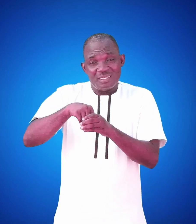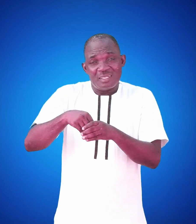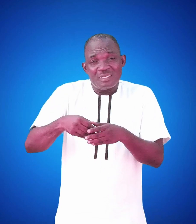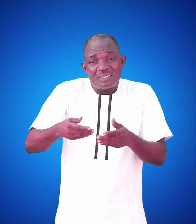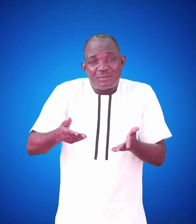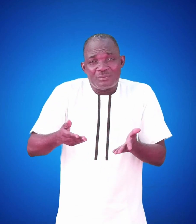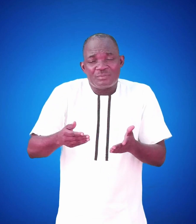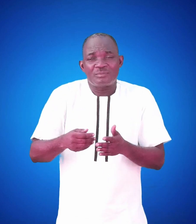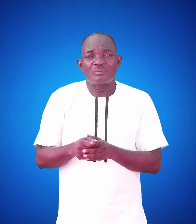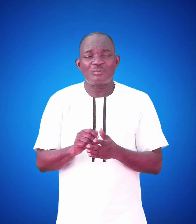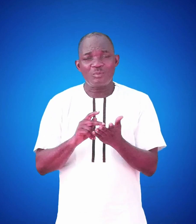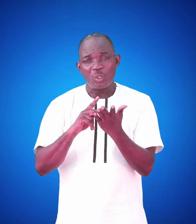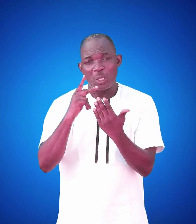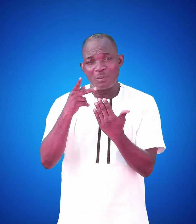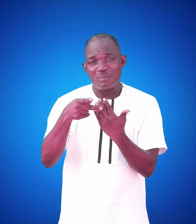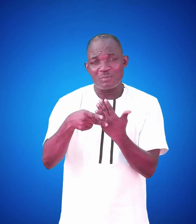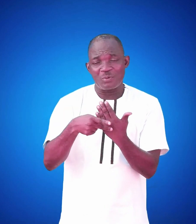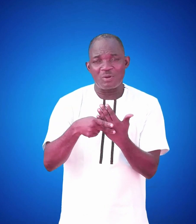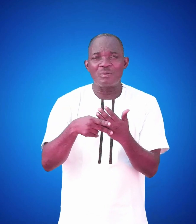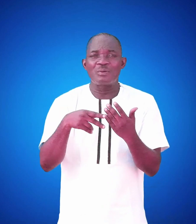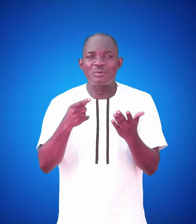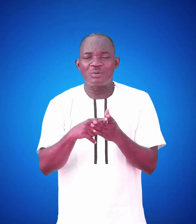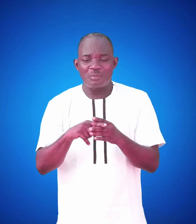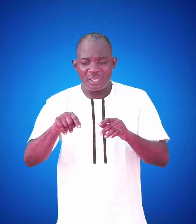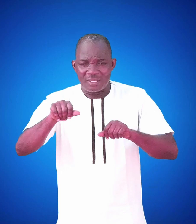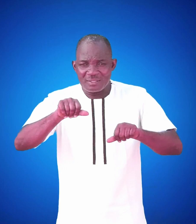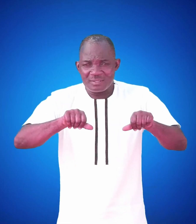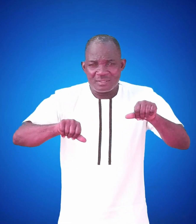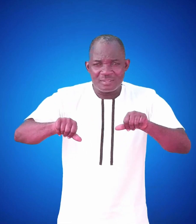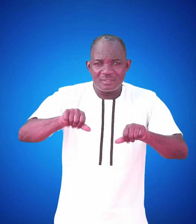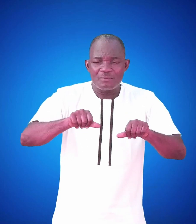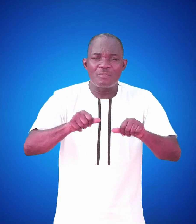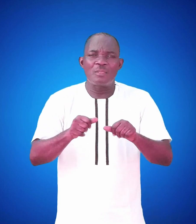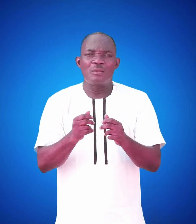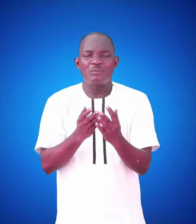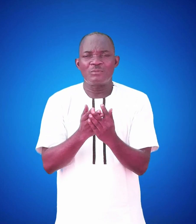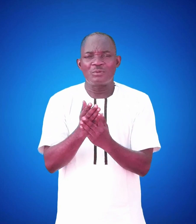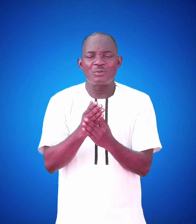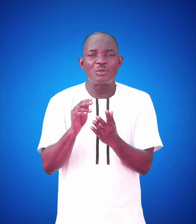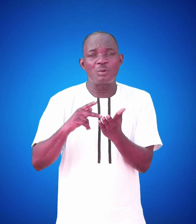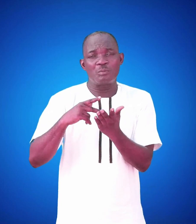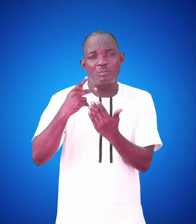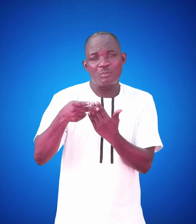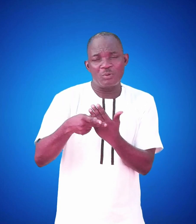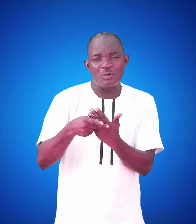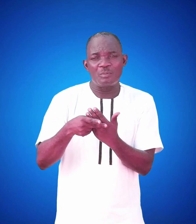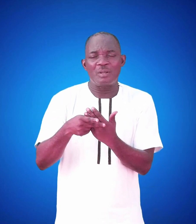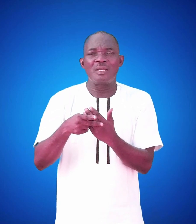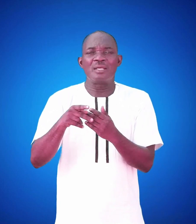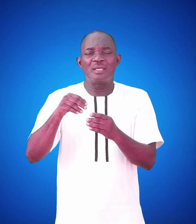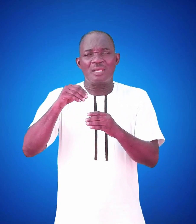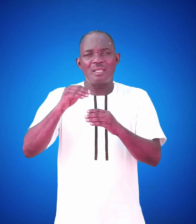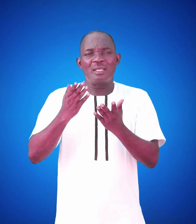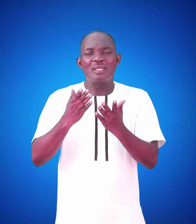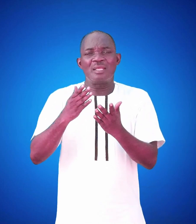Internally, the program is assessed through the program